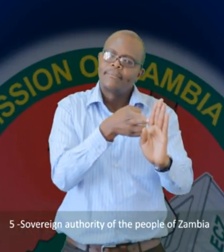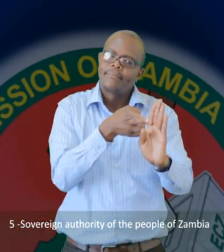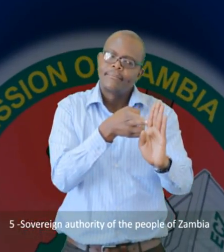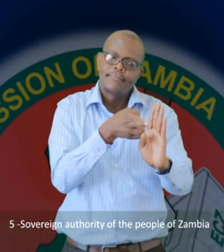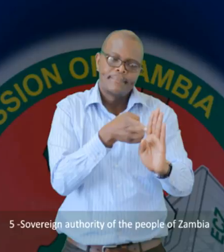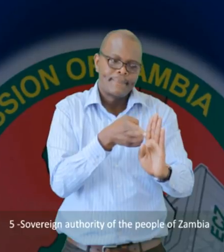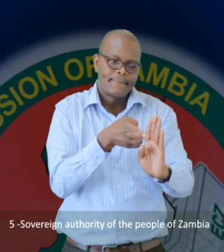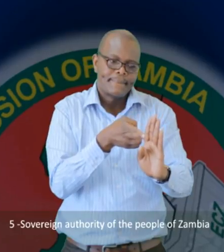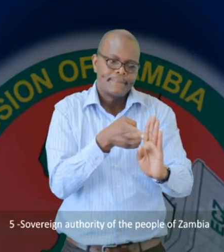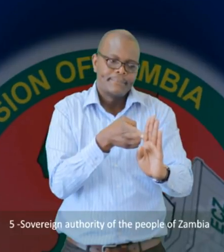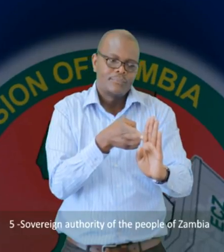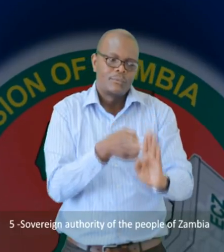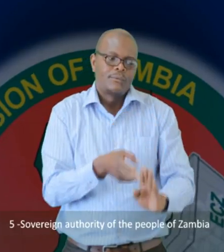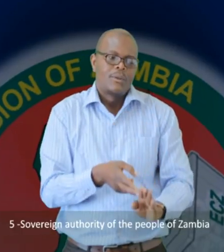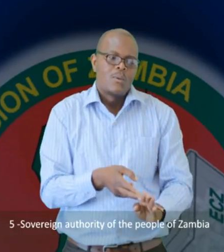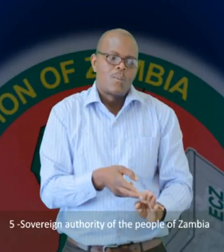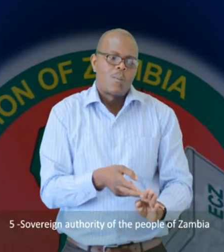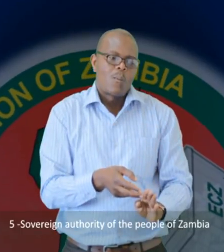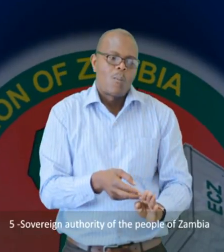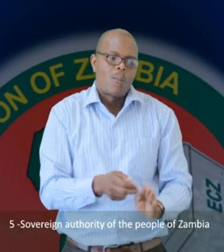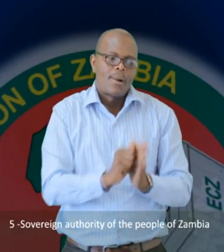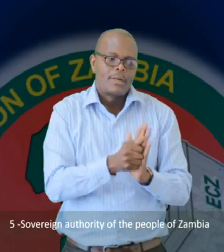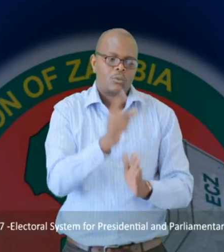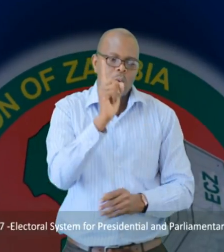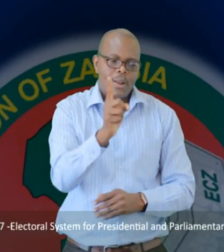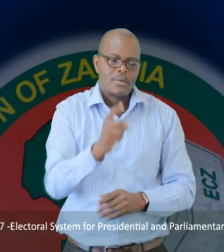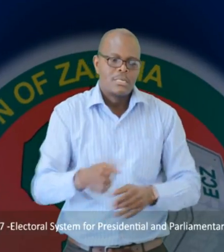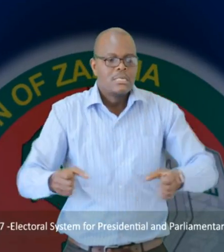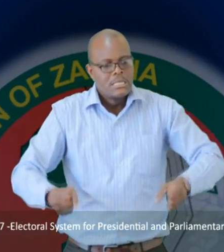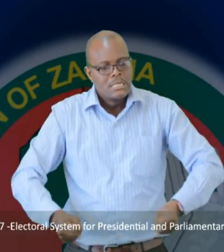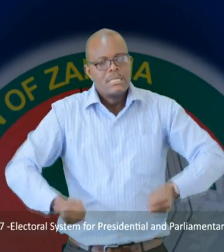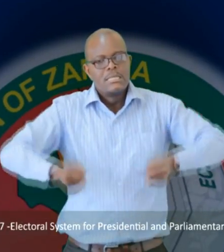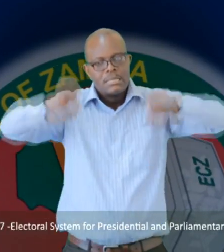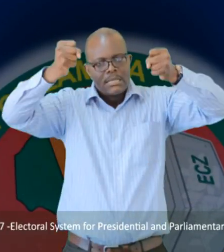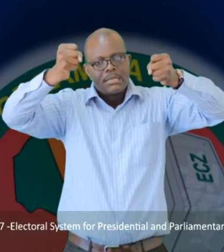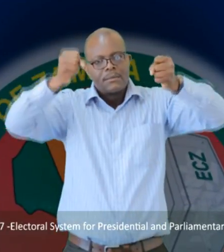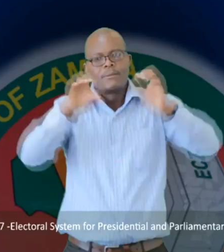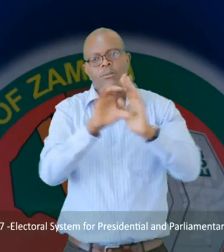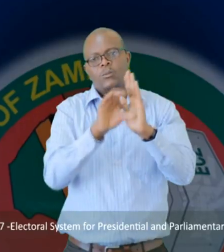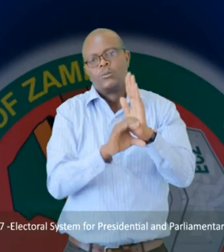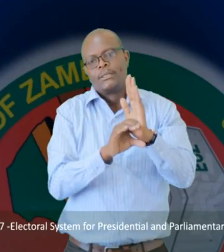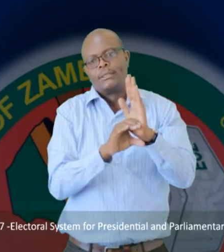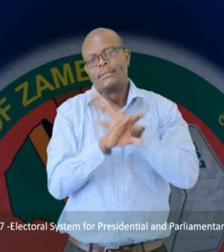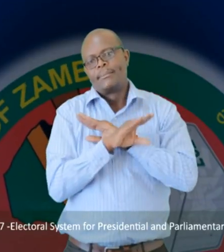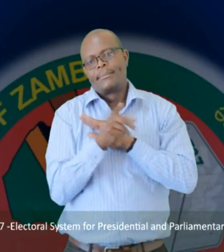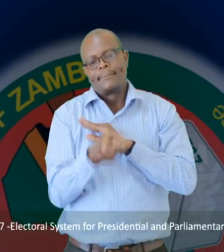the people of Zambia. 47, Electoral system for presidential